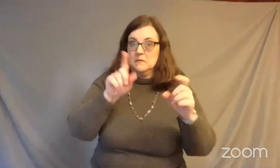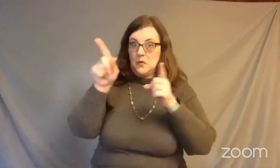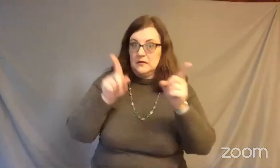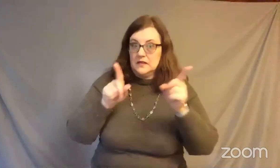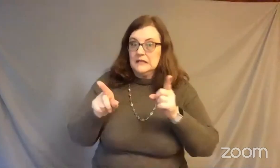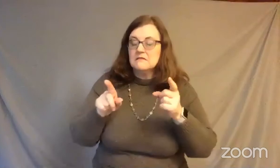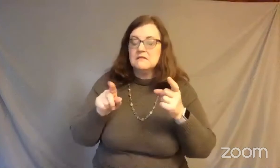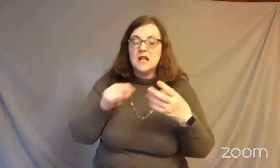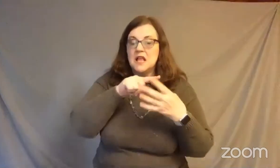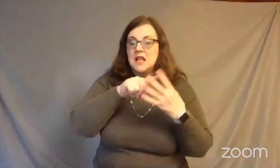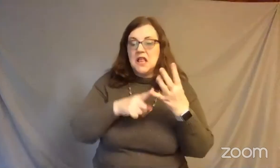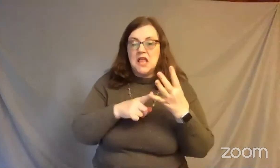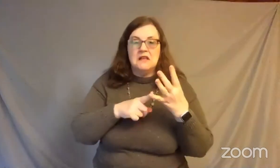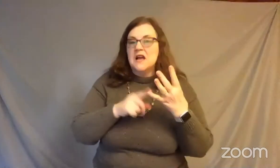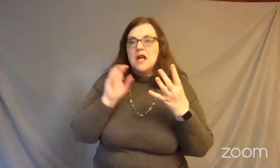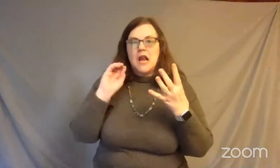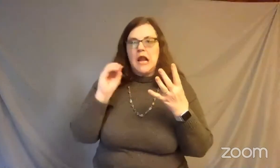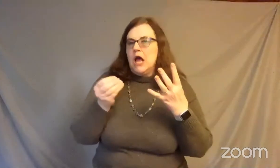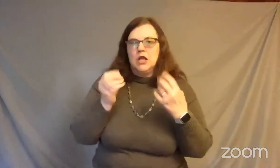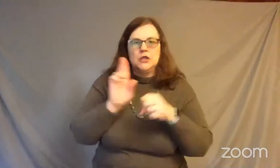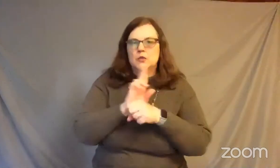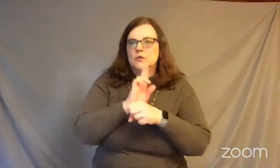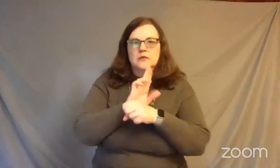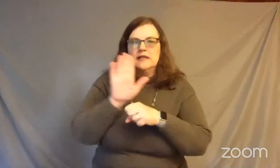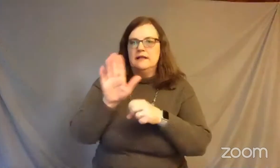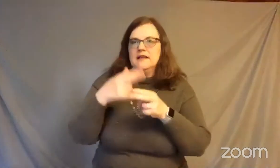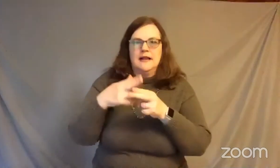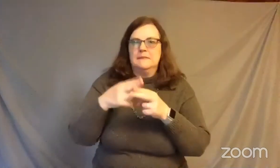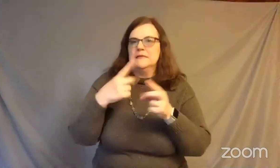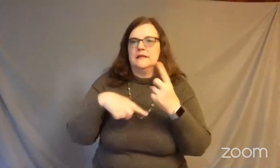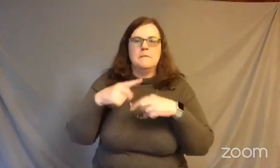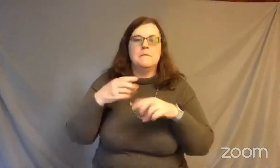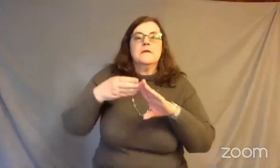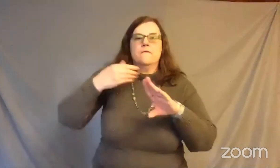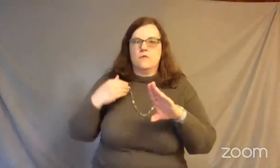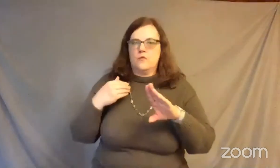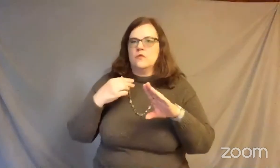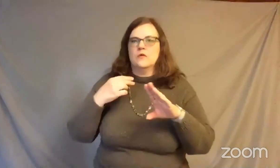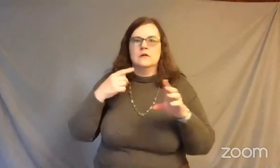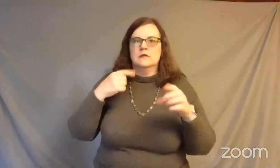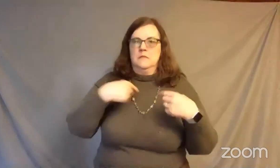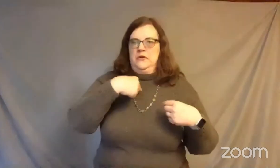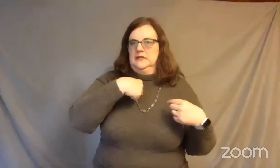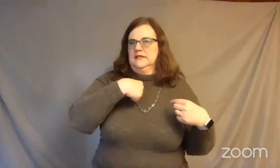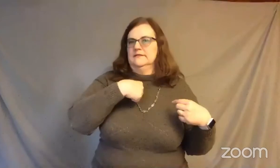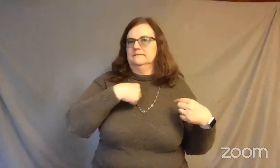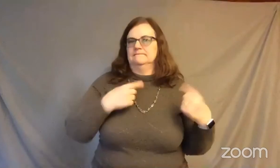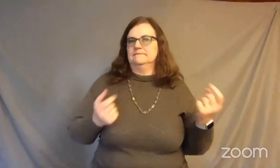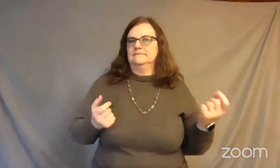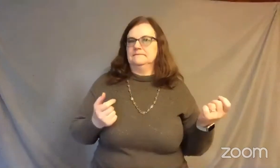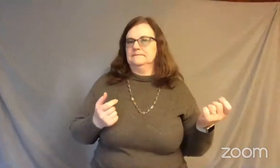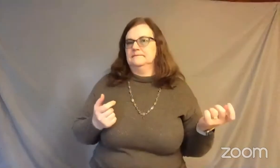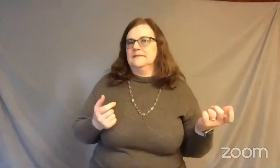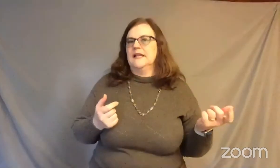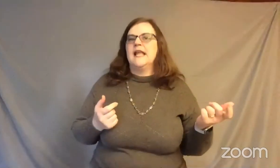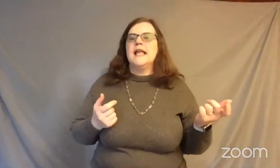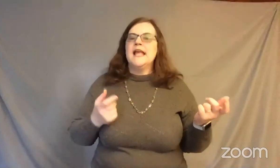we're studying their acquisition of pointing. none of them have been using their